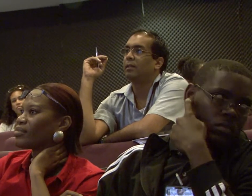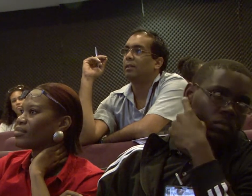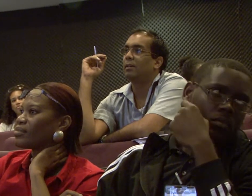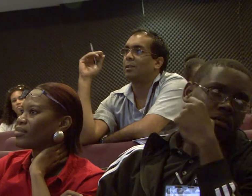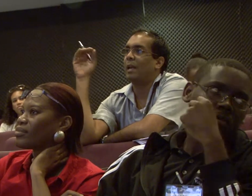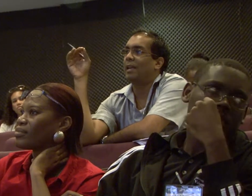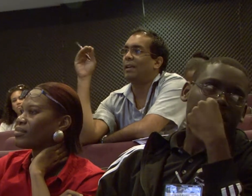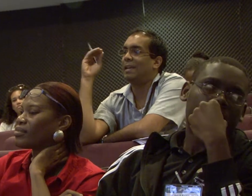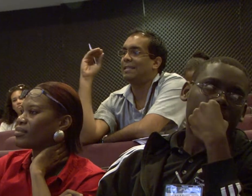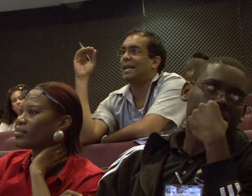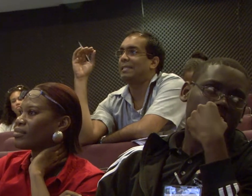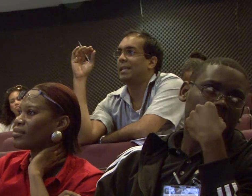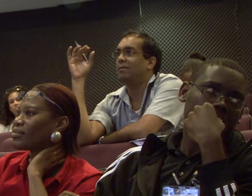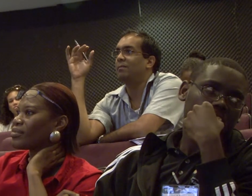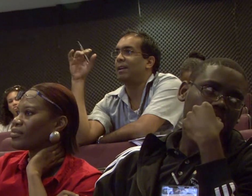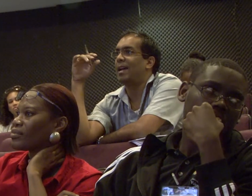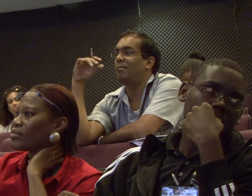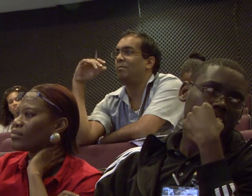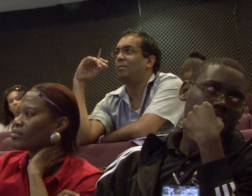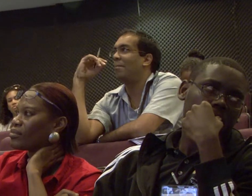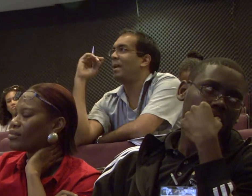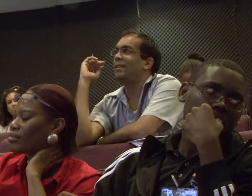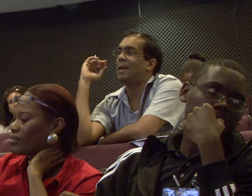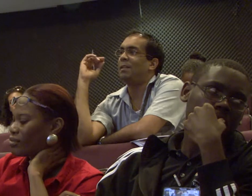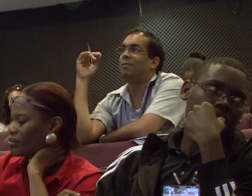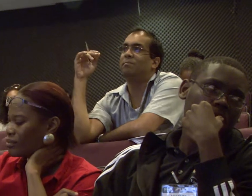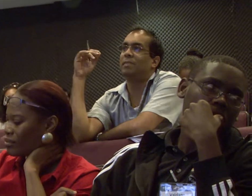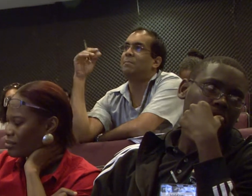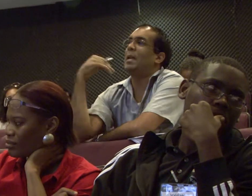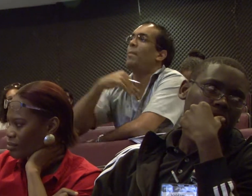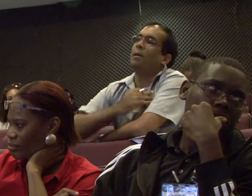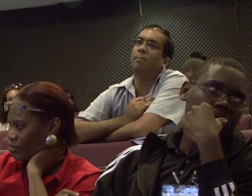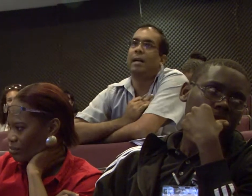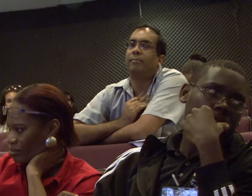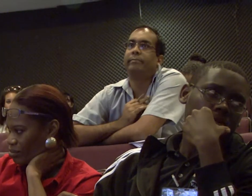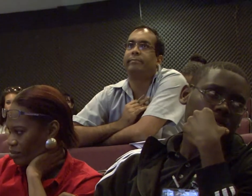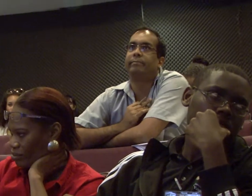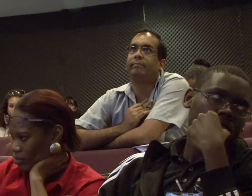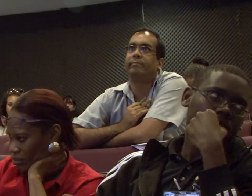Okay? So like if a kid is asking, and there are many times, and it's been